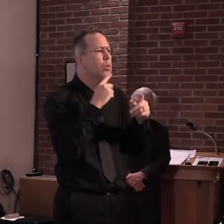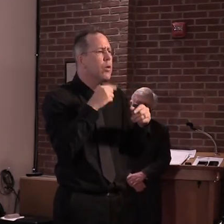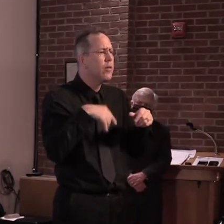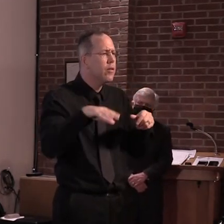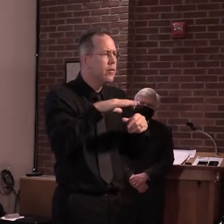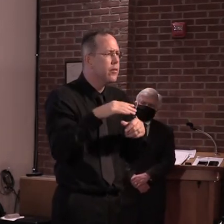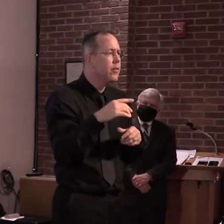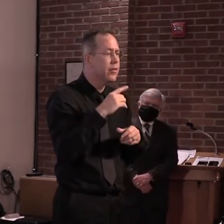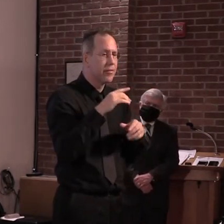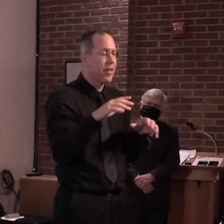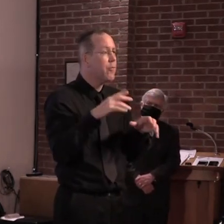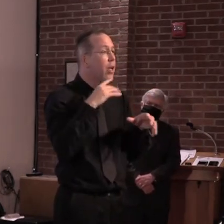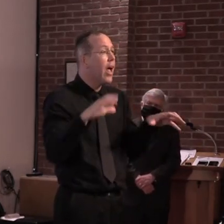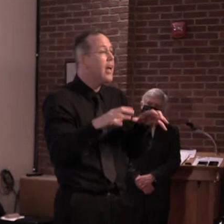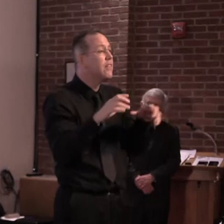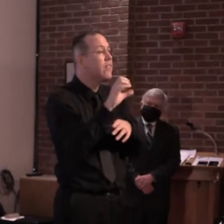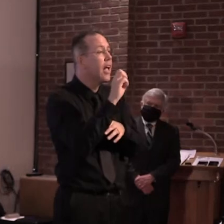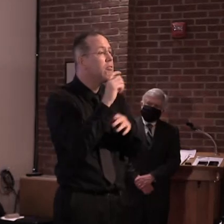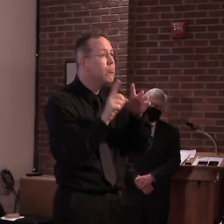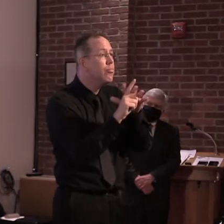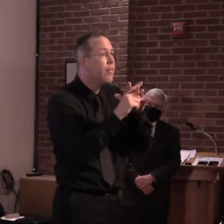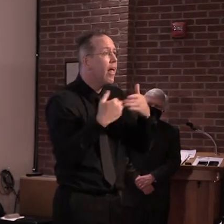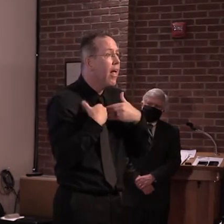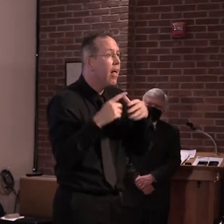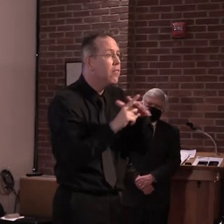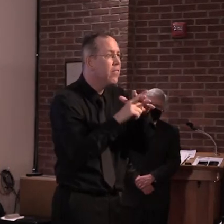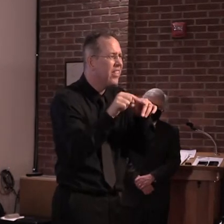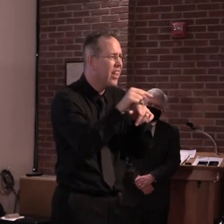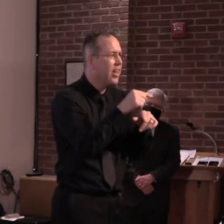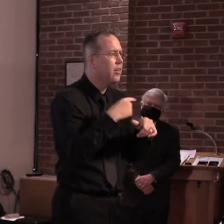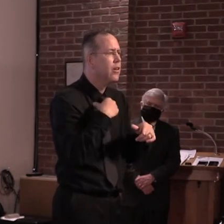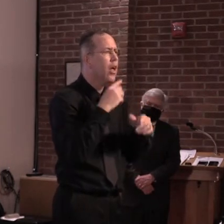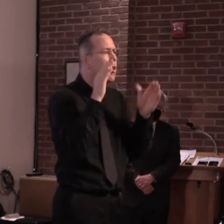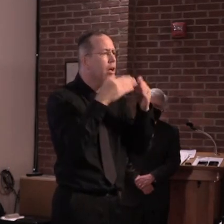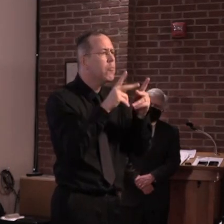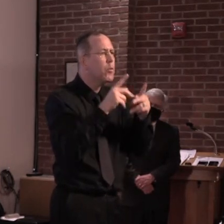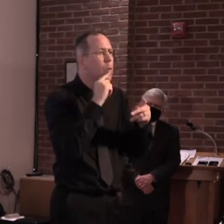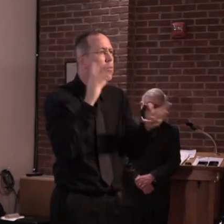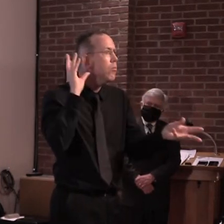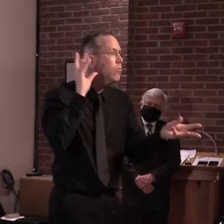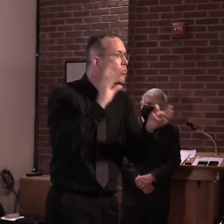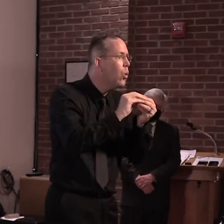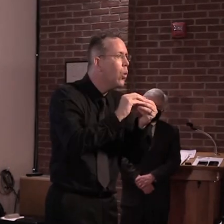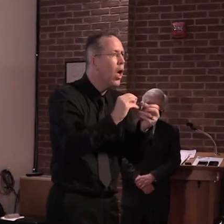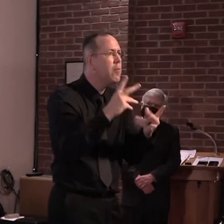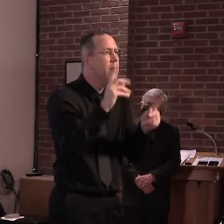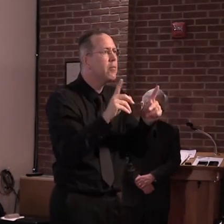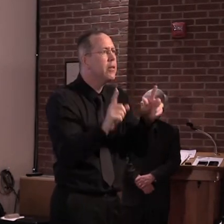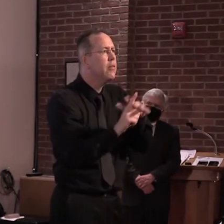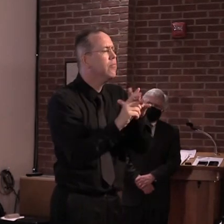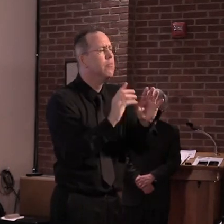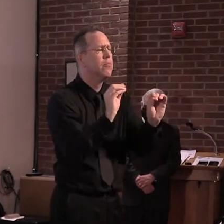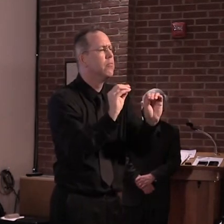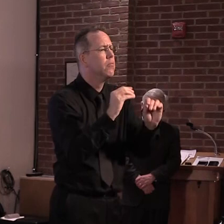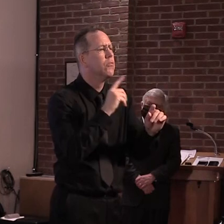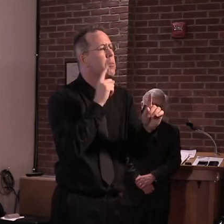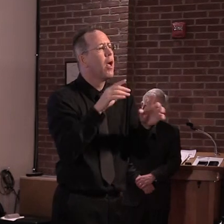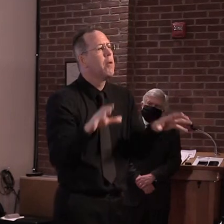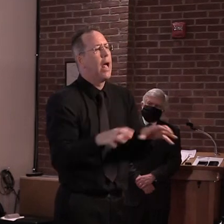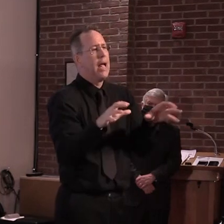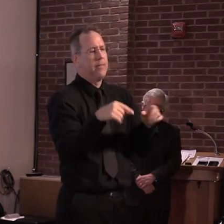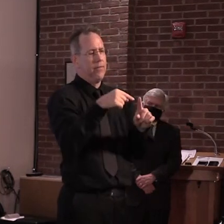instances, total cases will be significantly higher than the current active cases a community is experiencing. Active cases is a